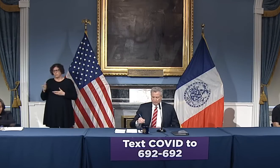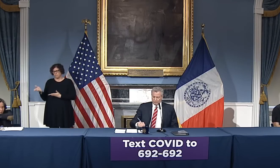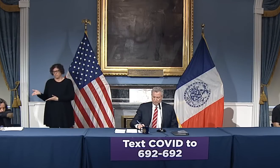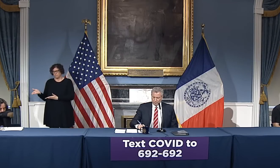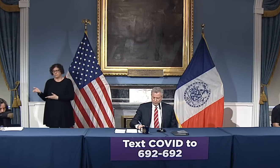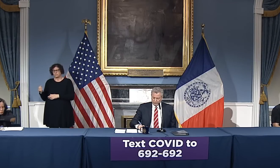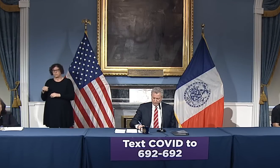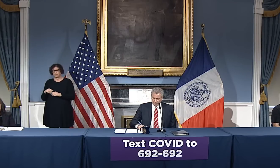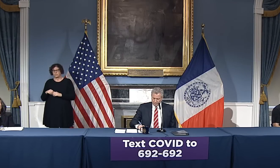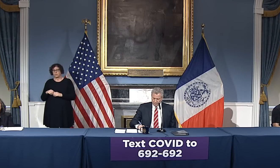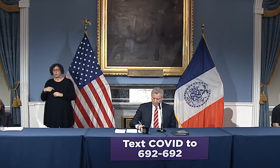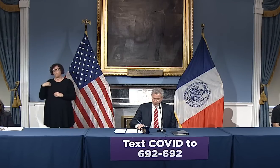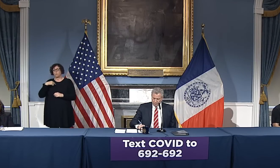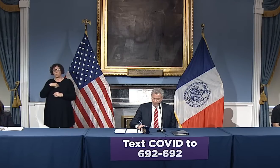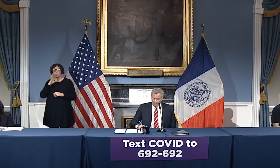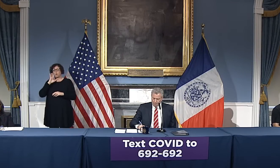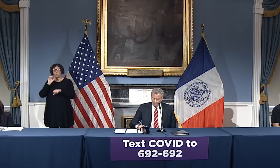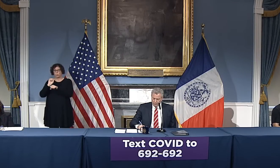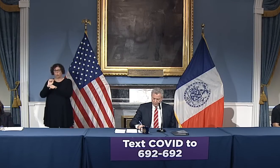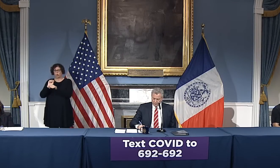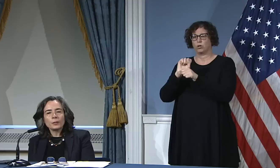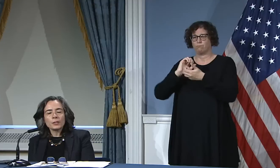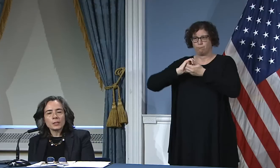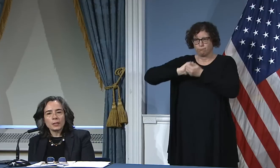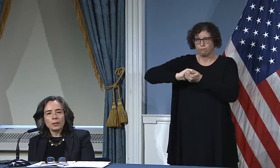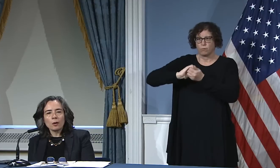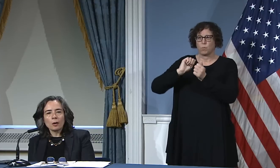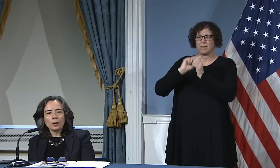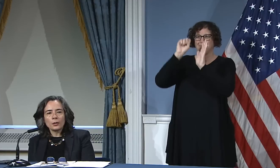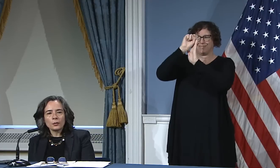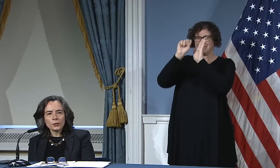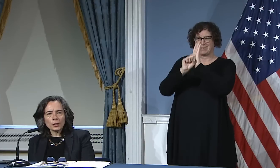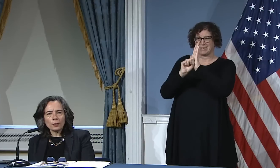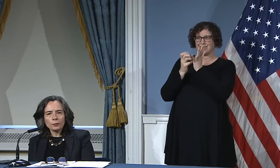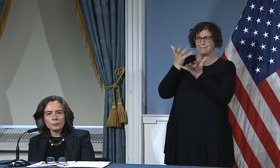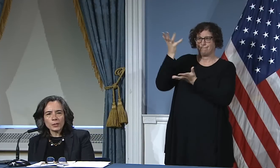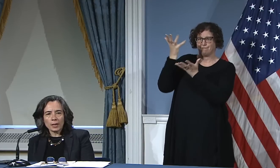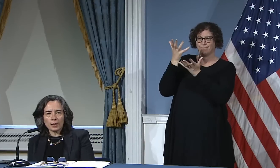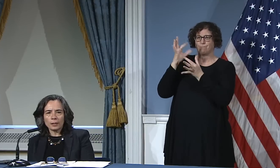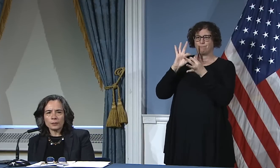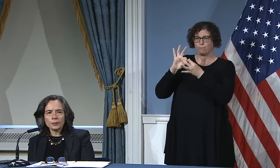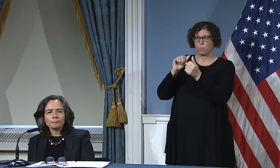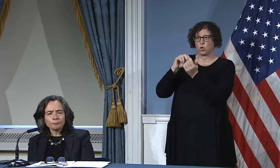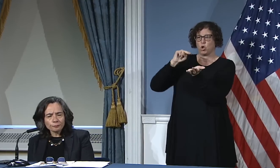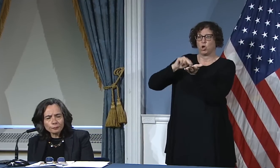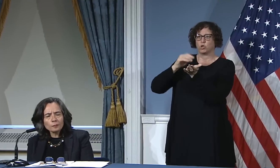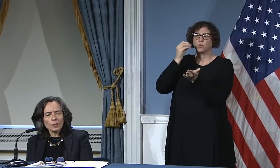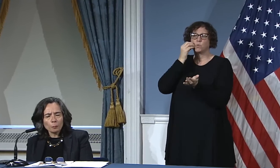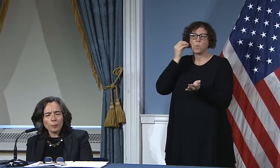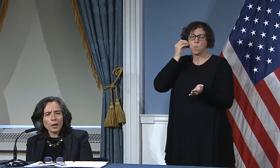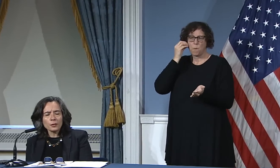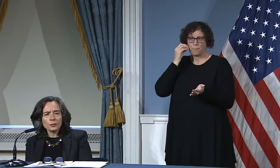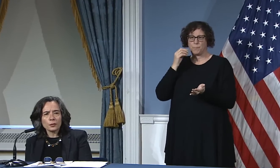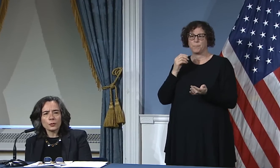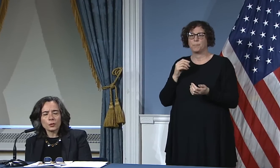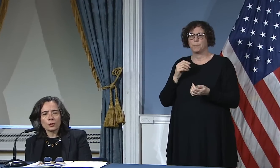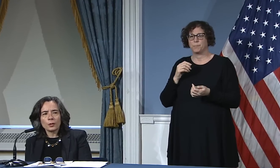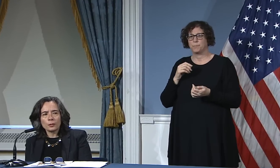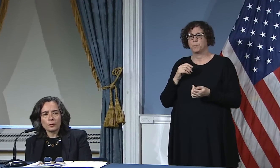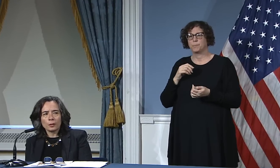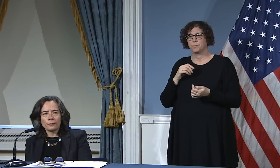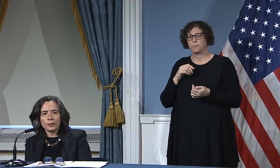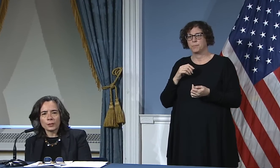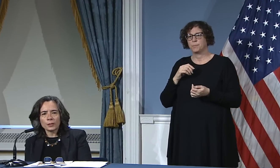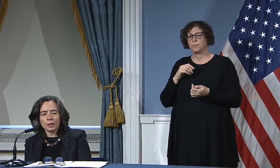state, excuse me, close coordination with the state on nursing homes. And prior to the